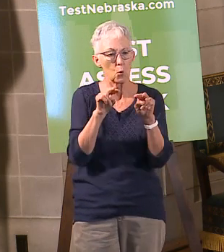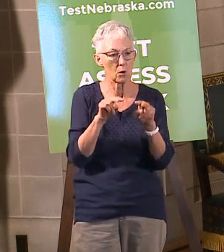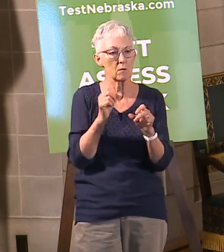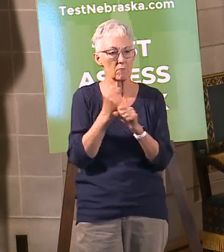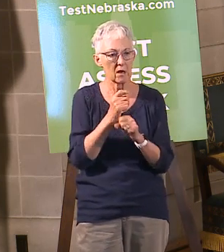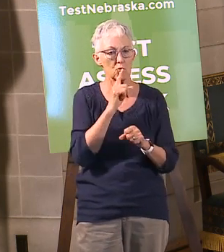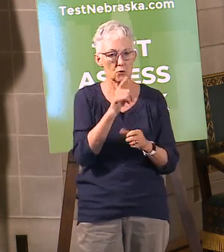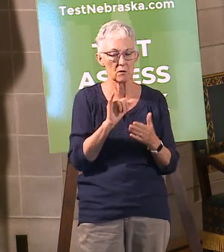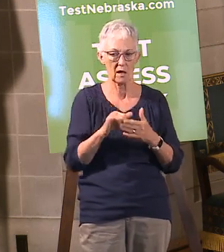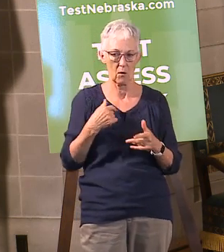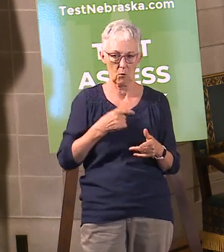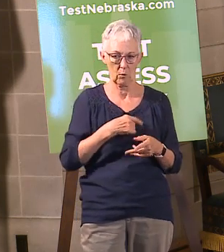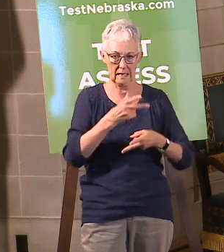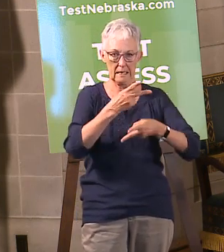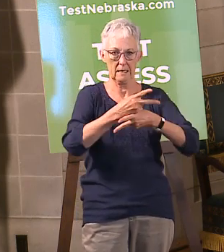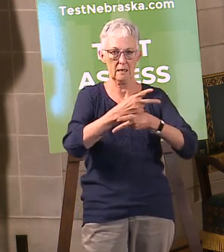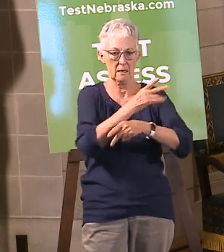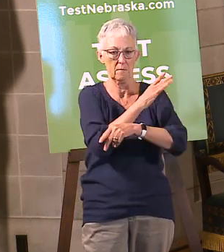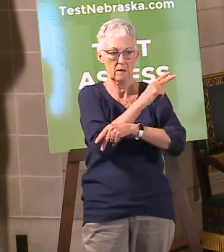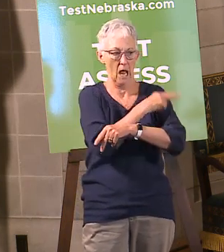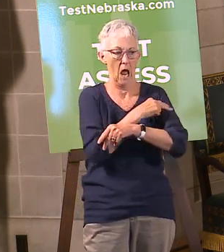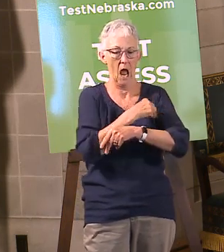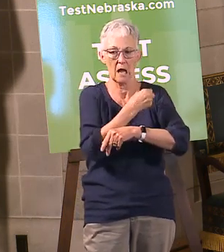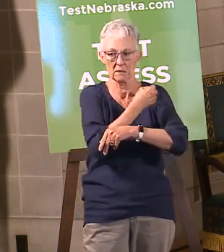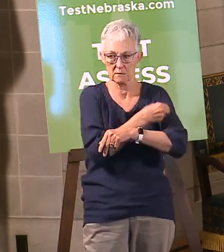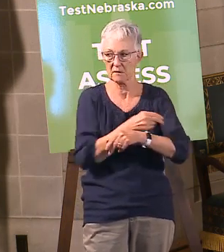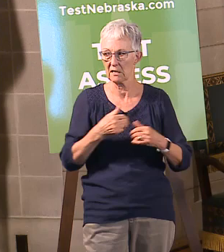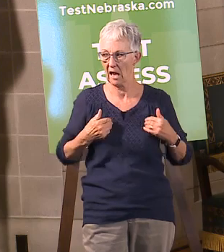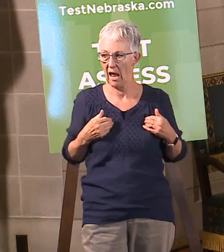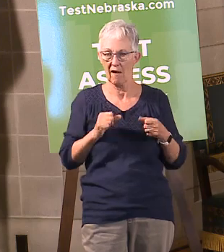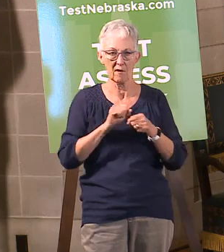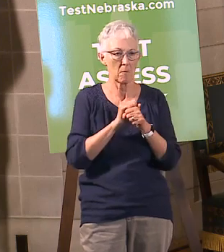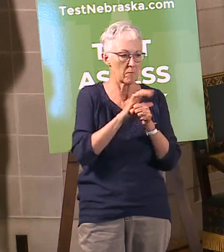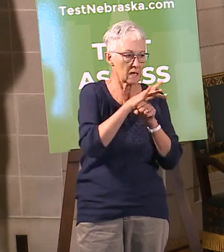sure you preserve your healthcare system. Nobody said anything over 2 months ago